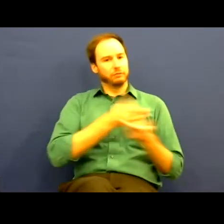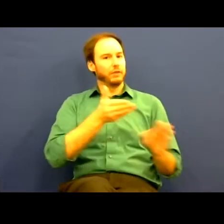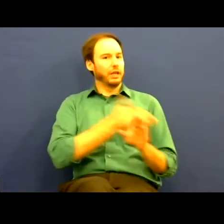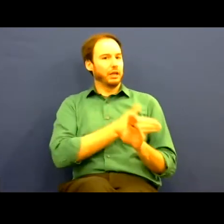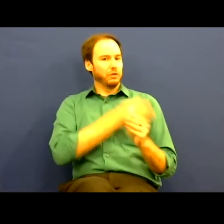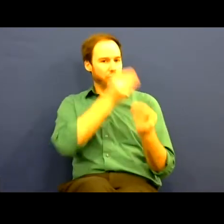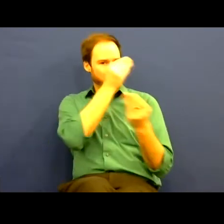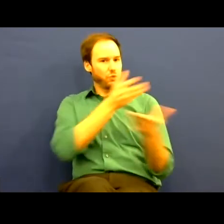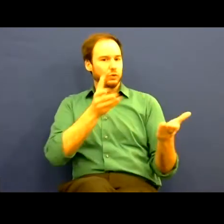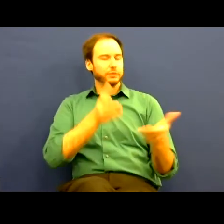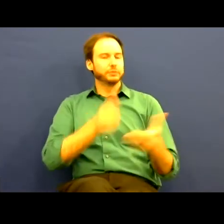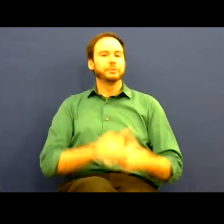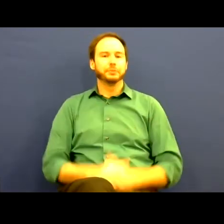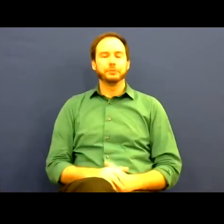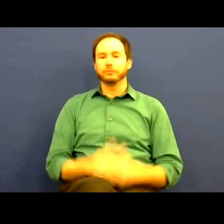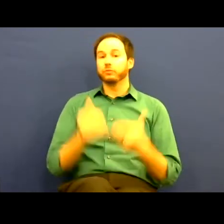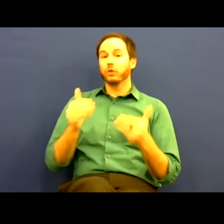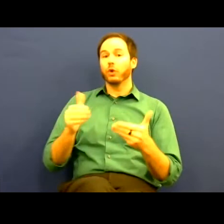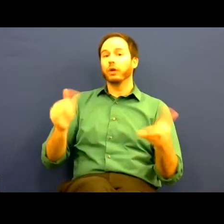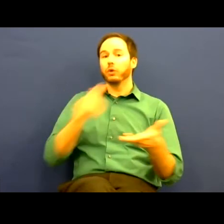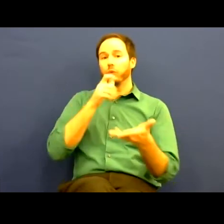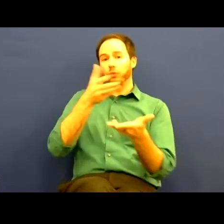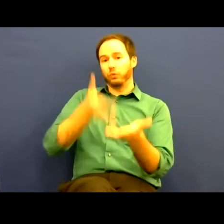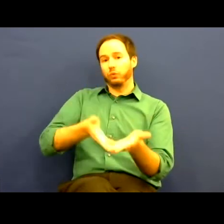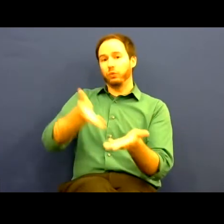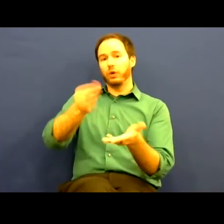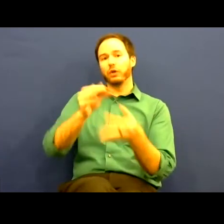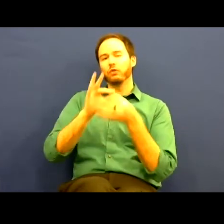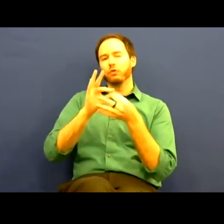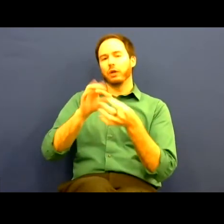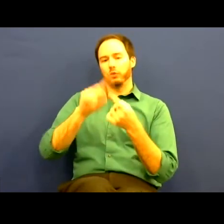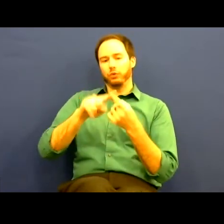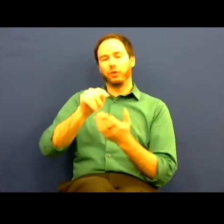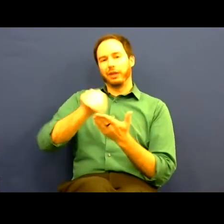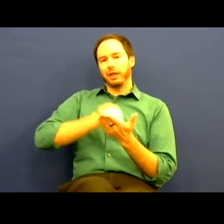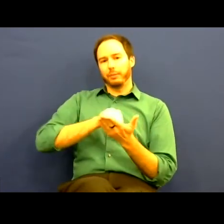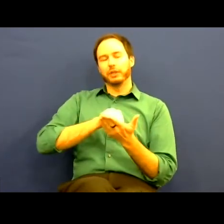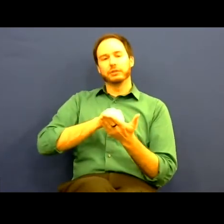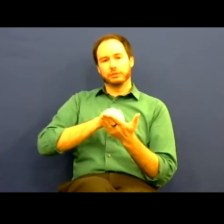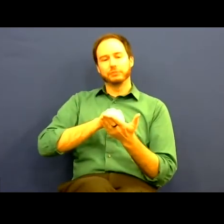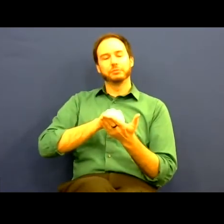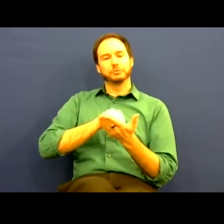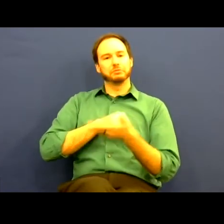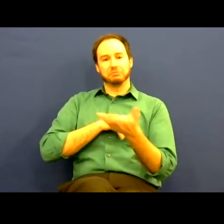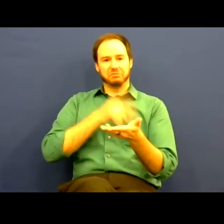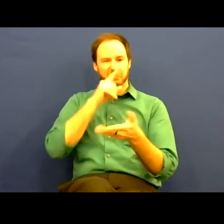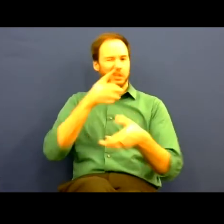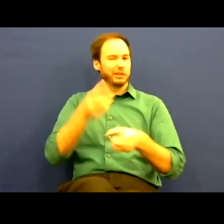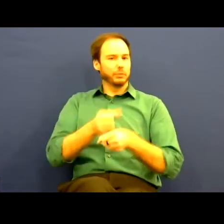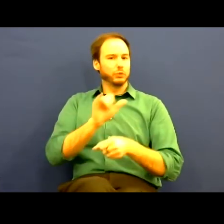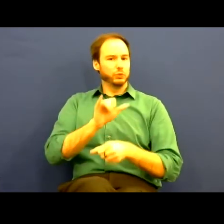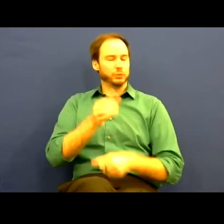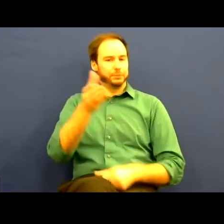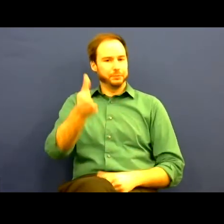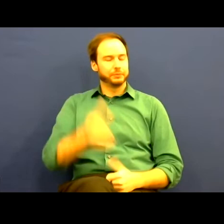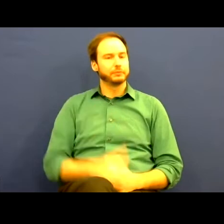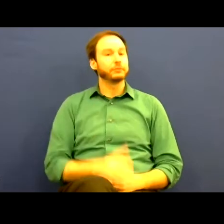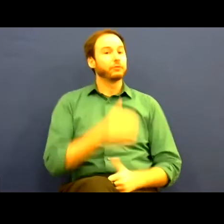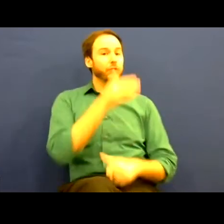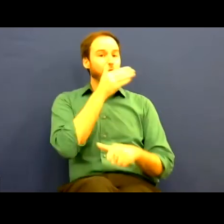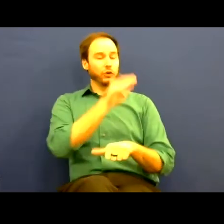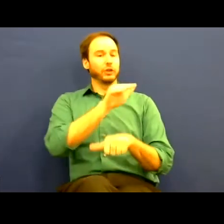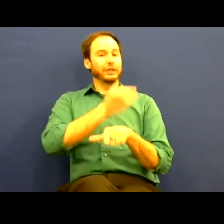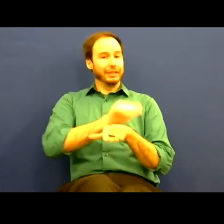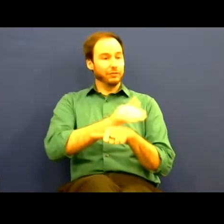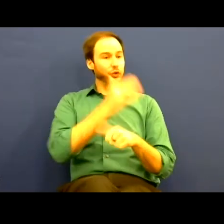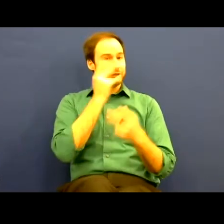So go ahead, introduce yourself, Right. your relationship to the project, and give us a brief overview. Good evening. Nice